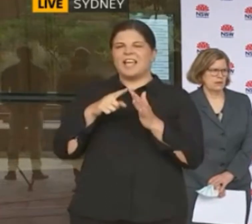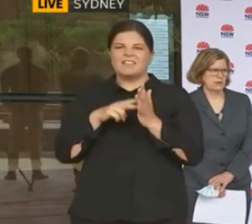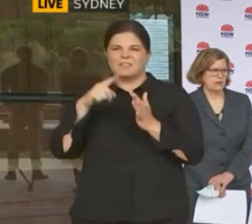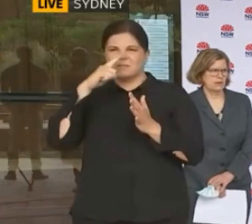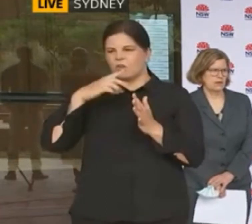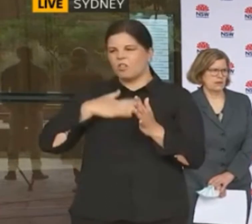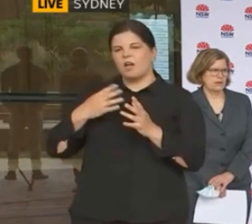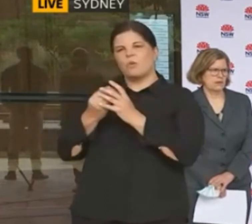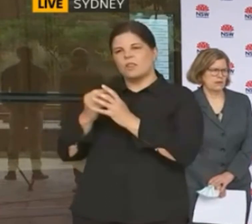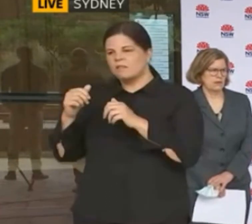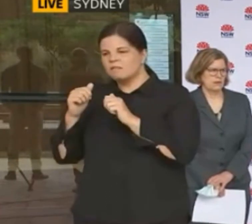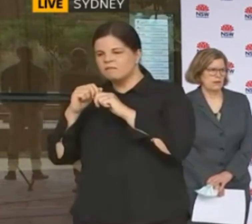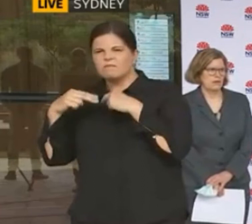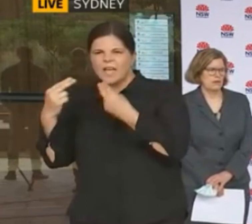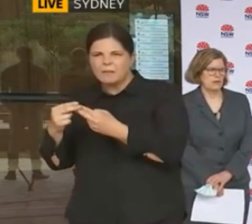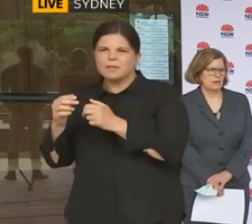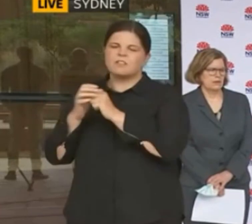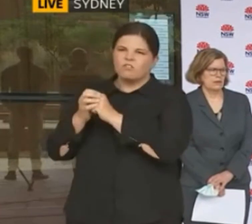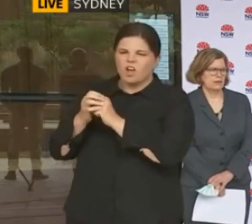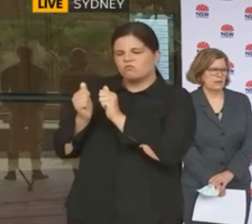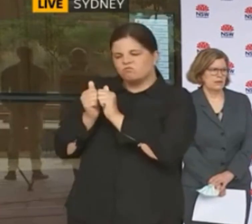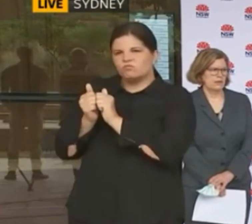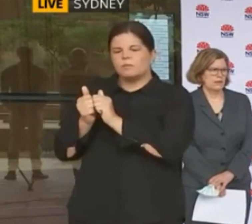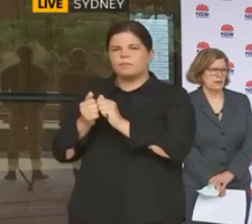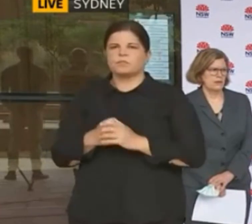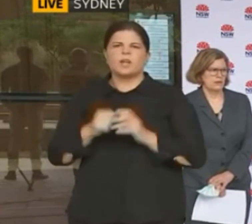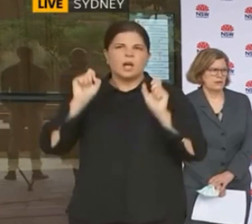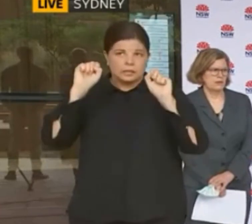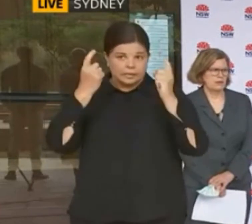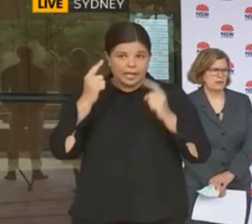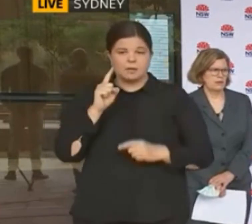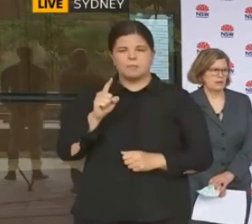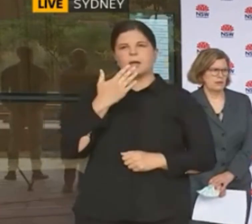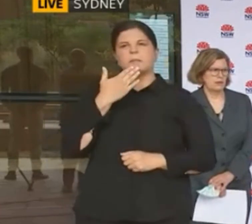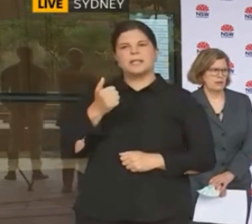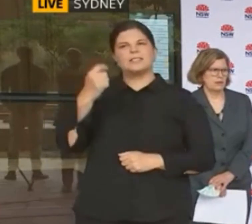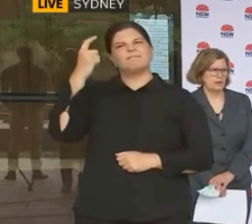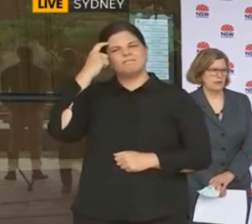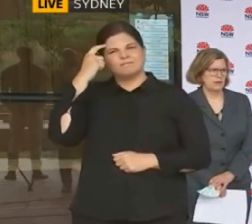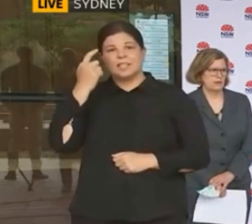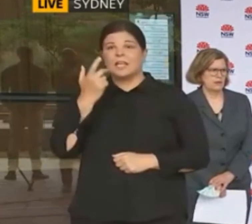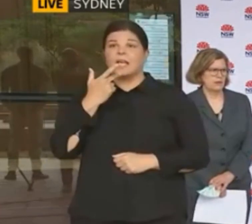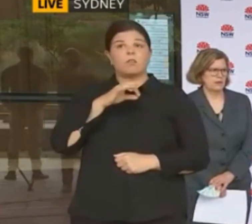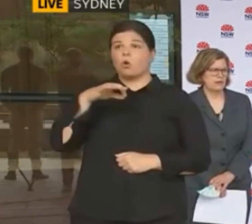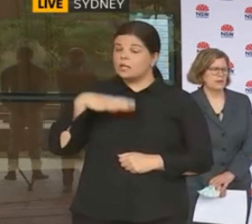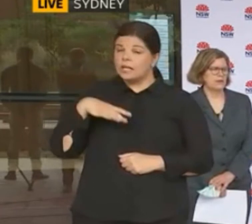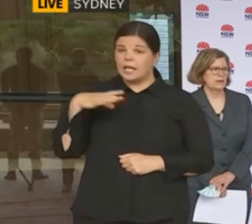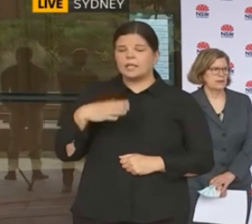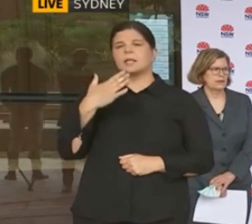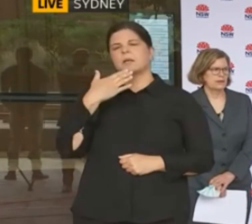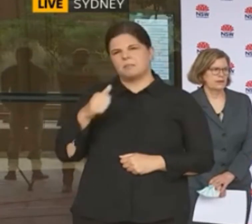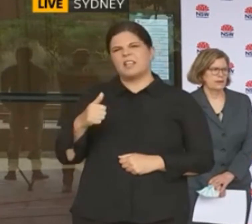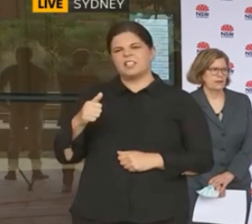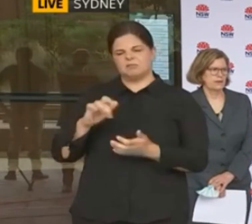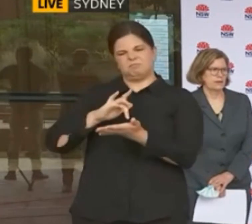to be responsible, but we also ask everybody not to undertake any non-essential activity, and we just ask people to